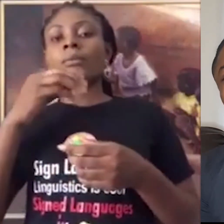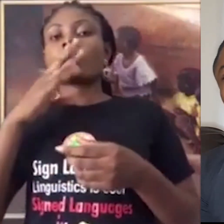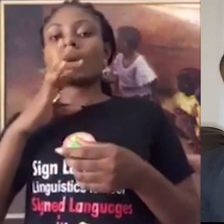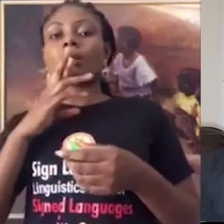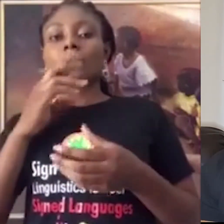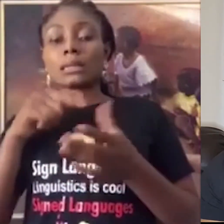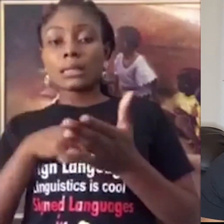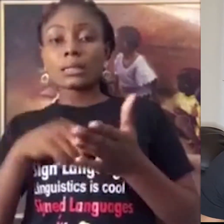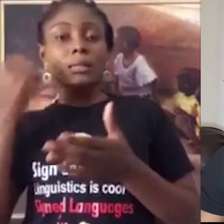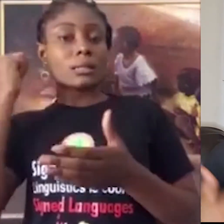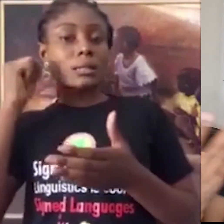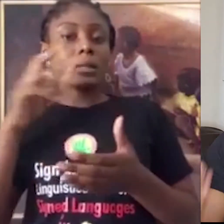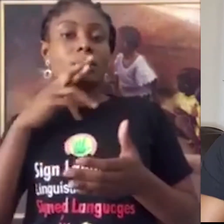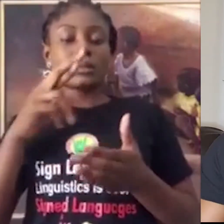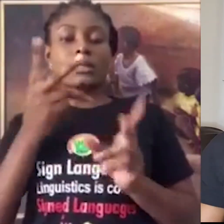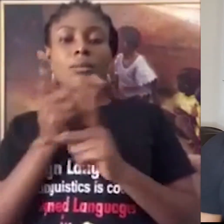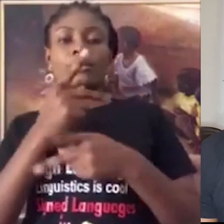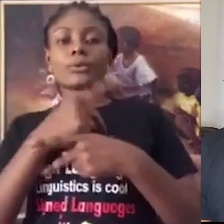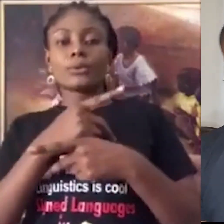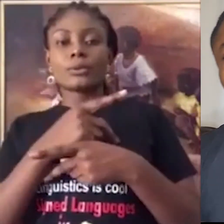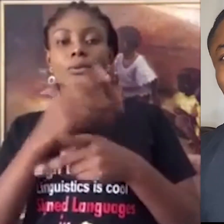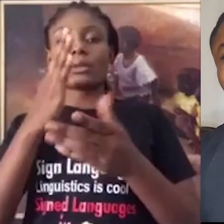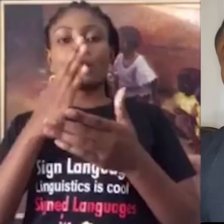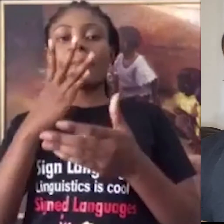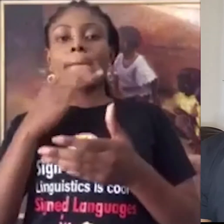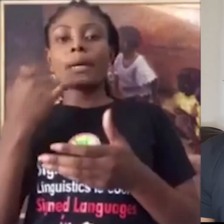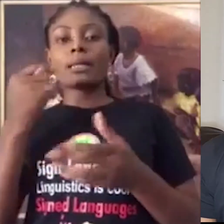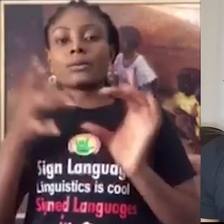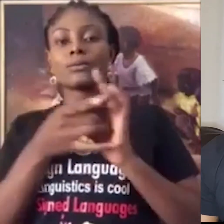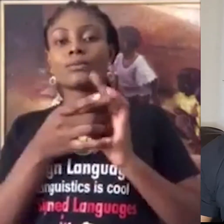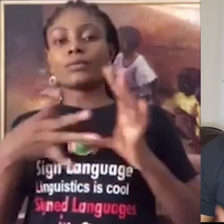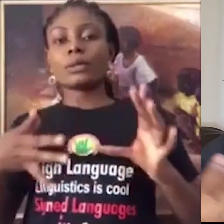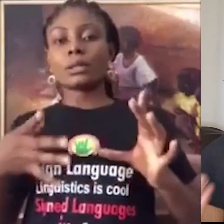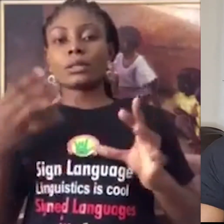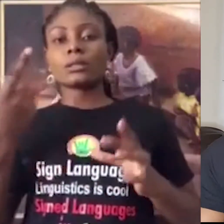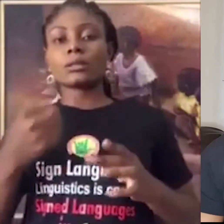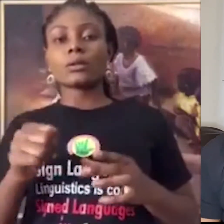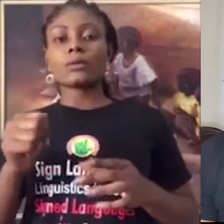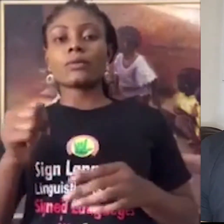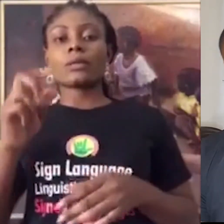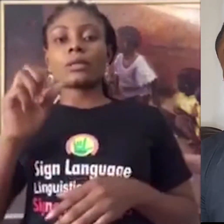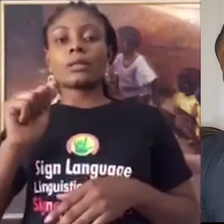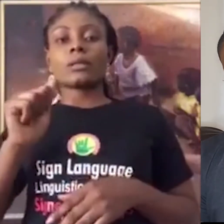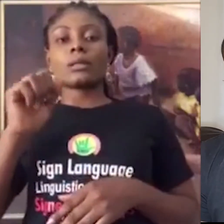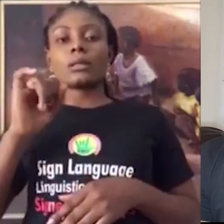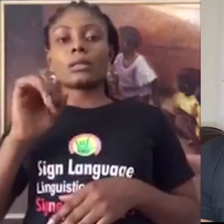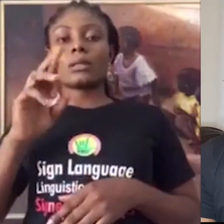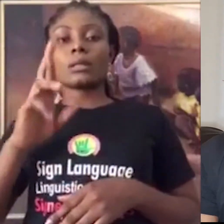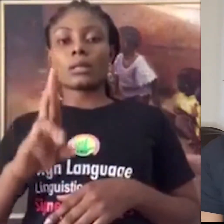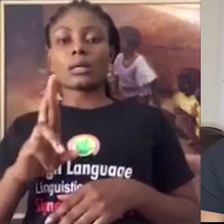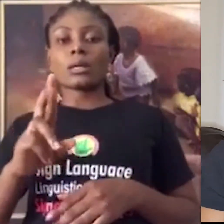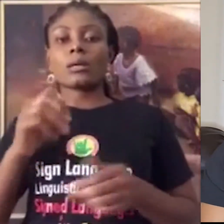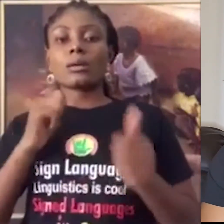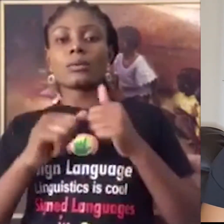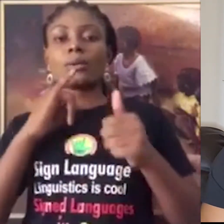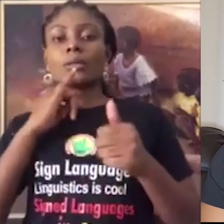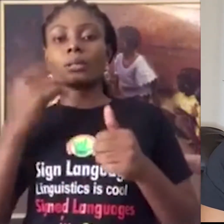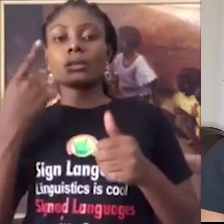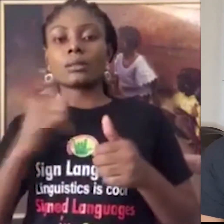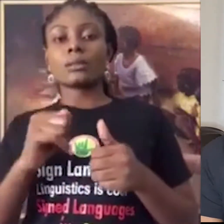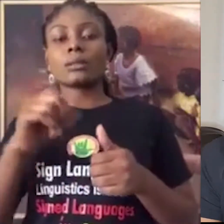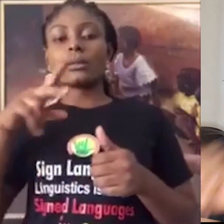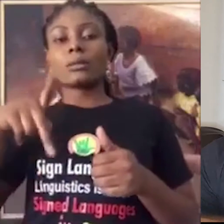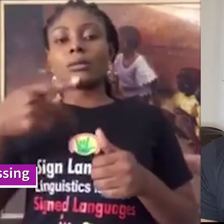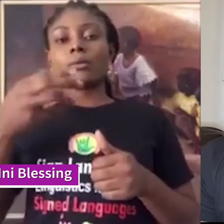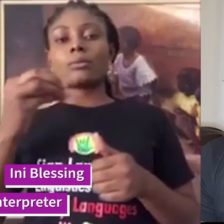being produced by the production or by the release of the air, which is generally regarded